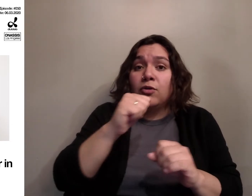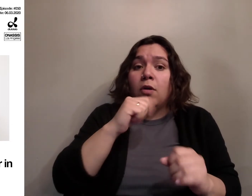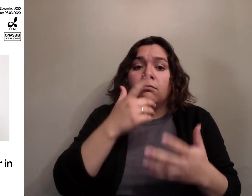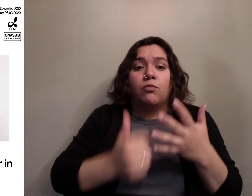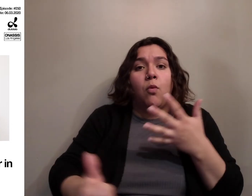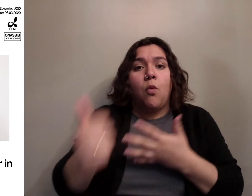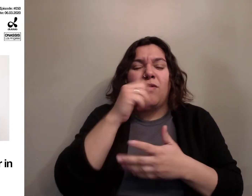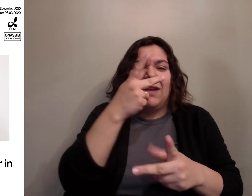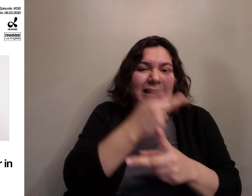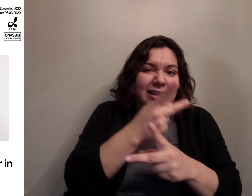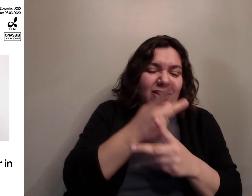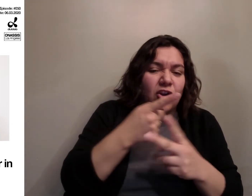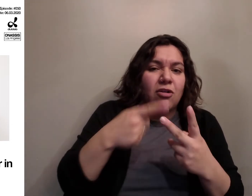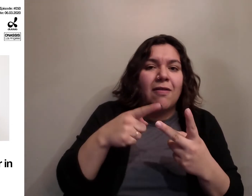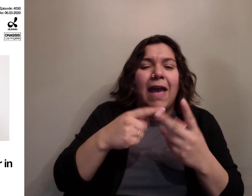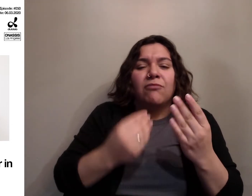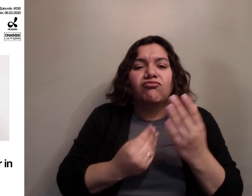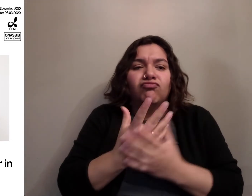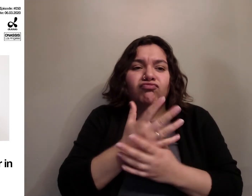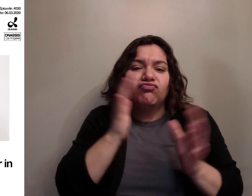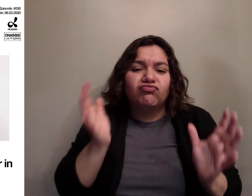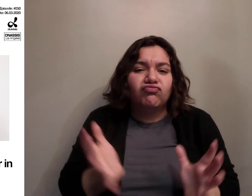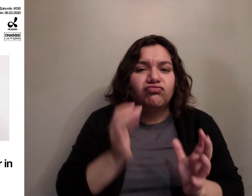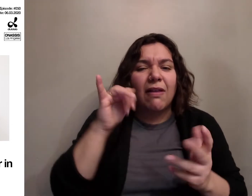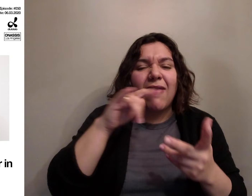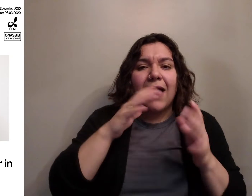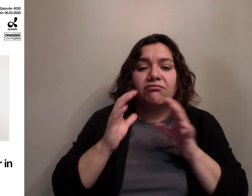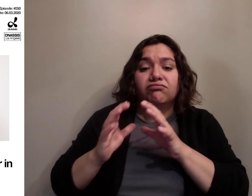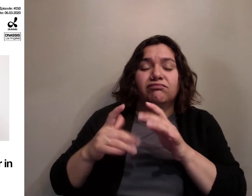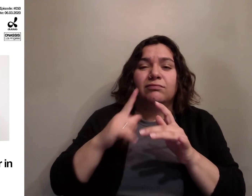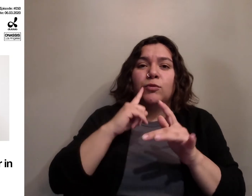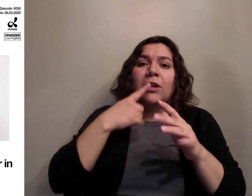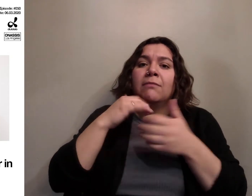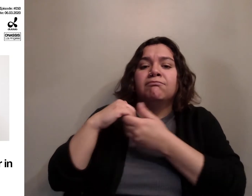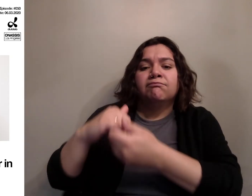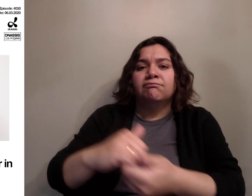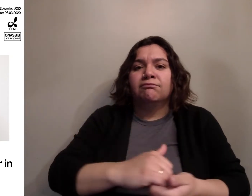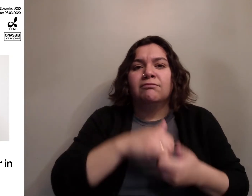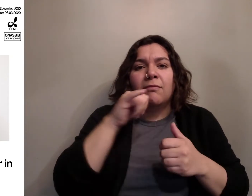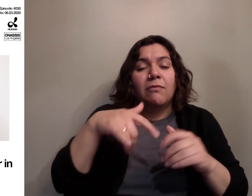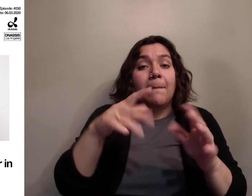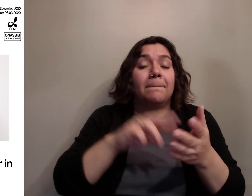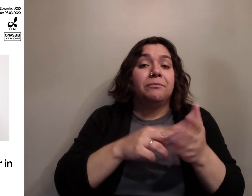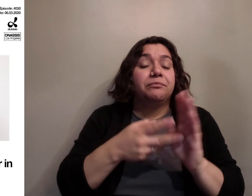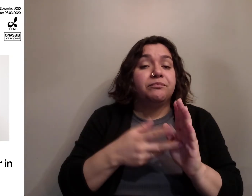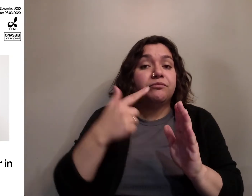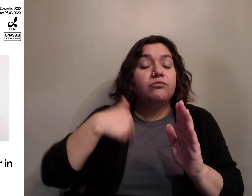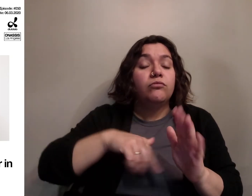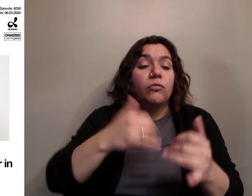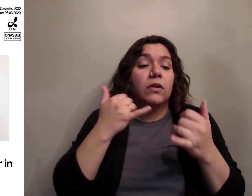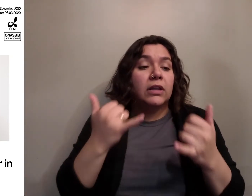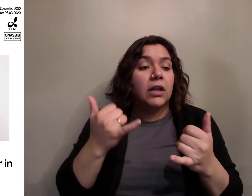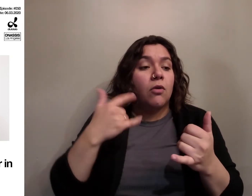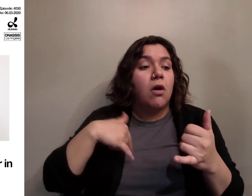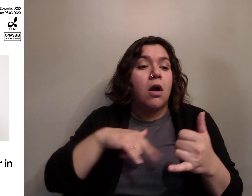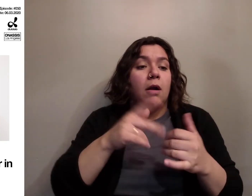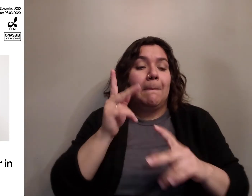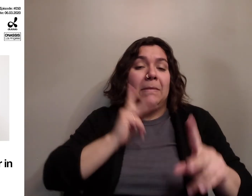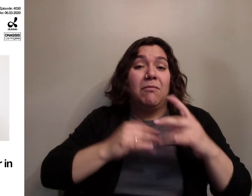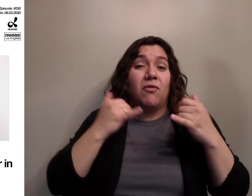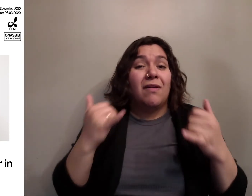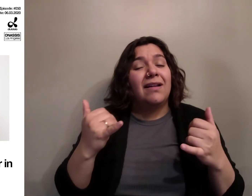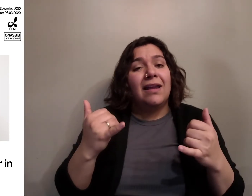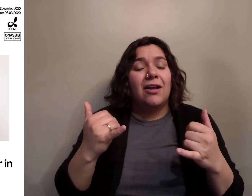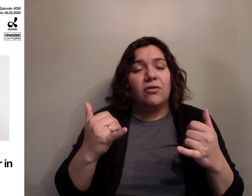reality we live in, where we don't prioritize that care, that nurturing, that collectivism. None of those things